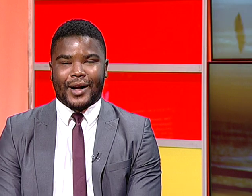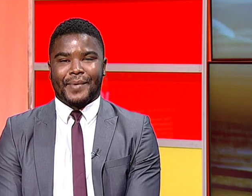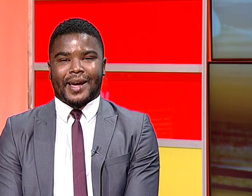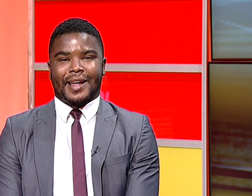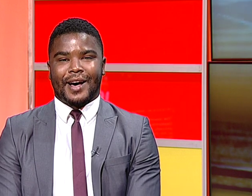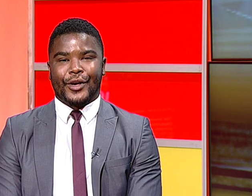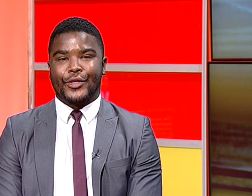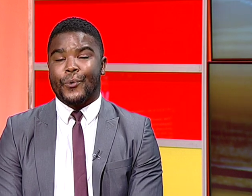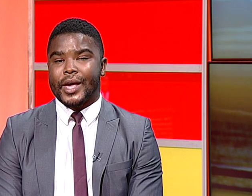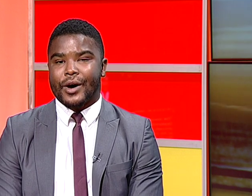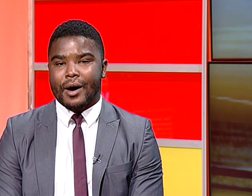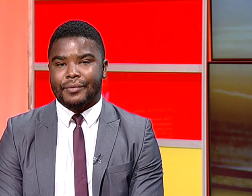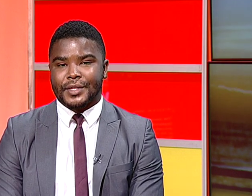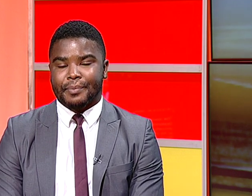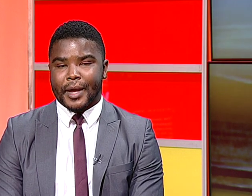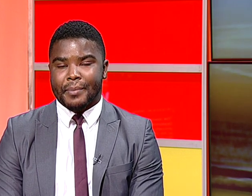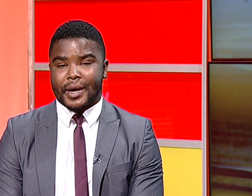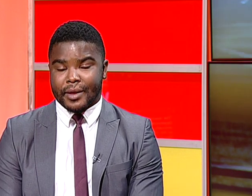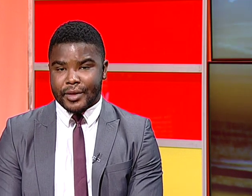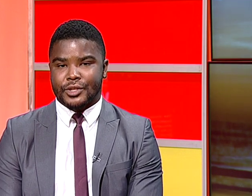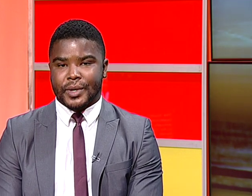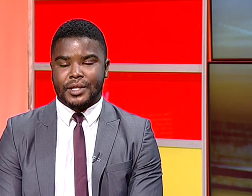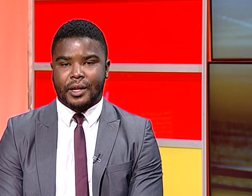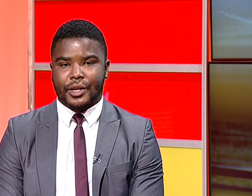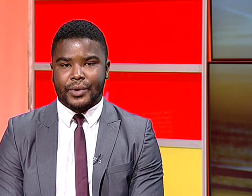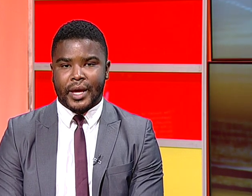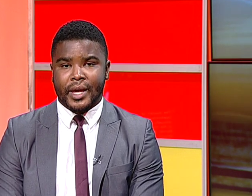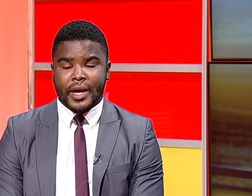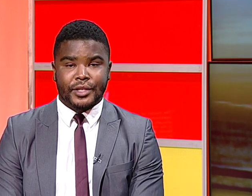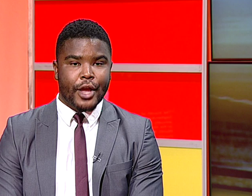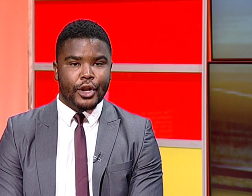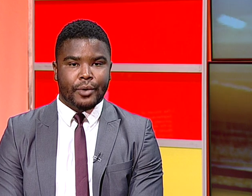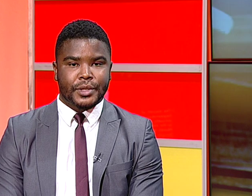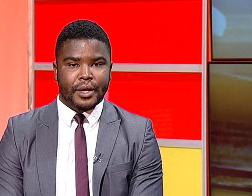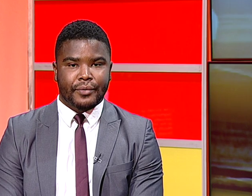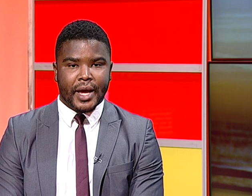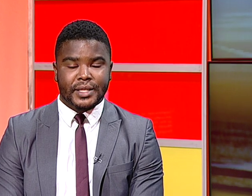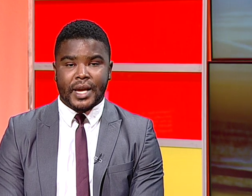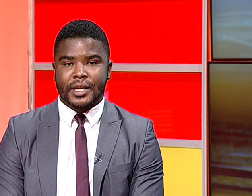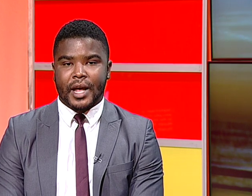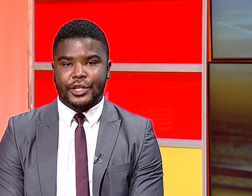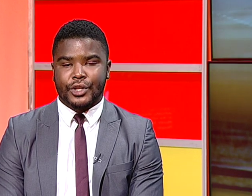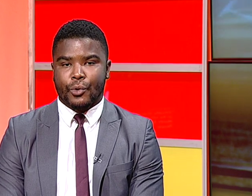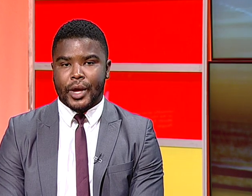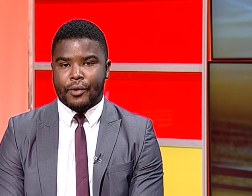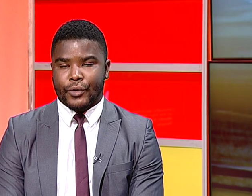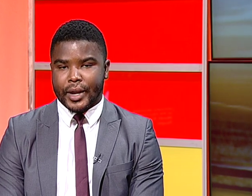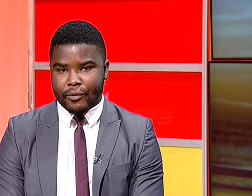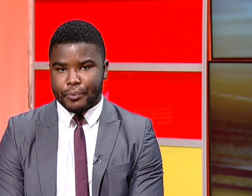Welcome back. Now, the week of September this week, starting today, is annually observed as the International Week for Deaf